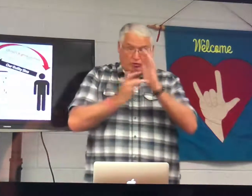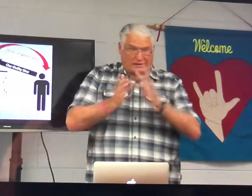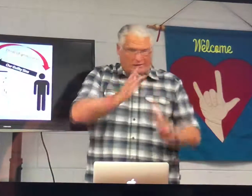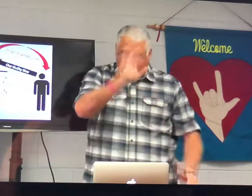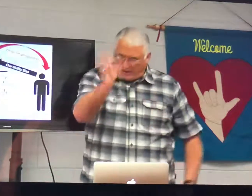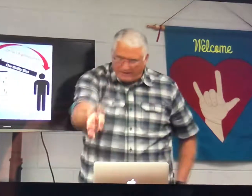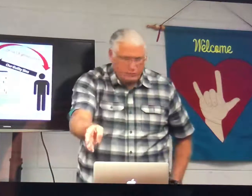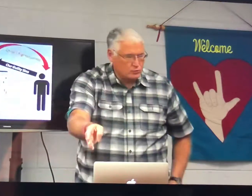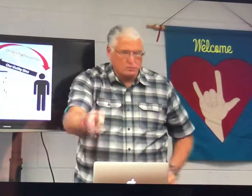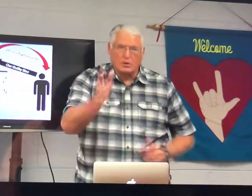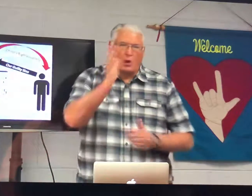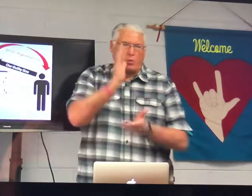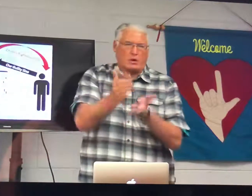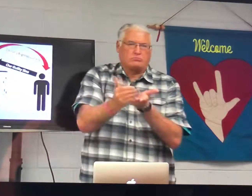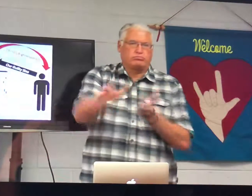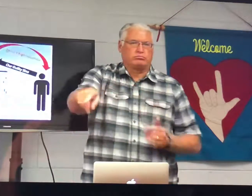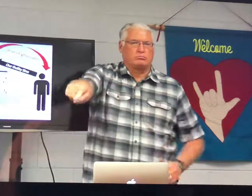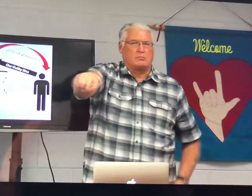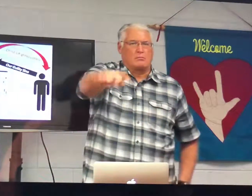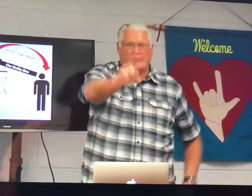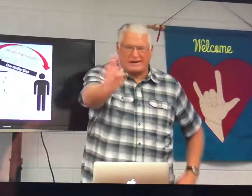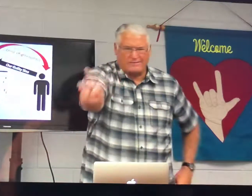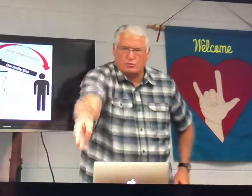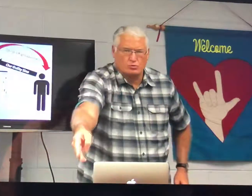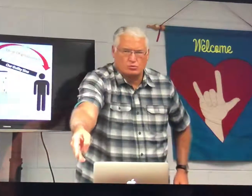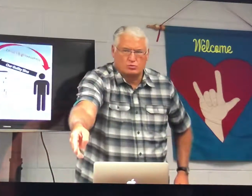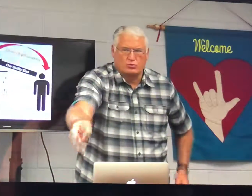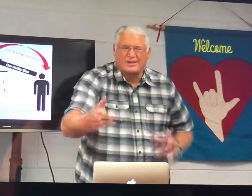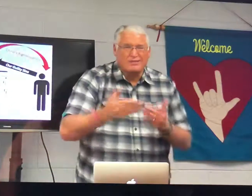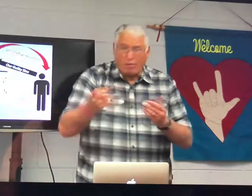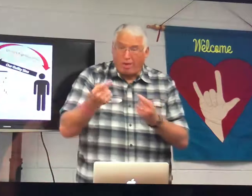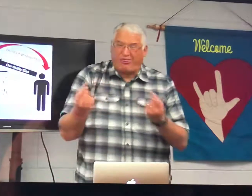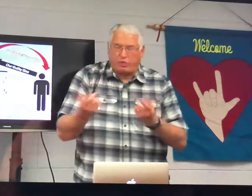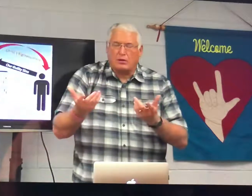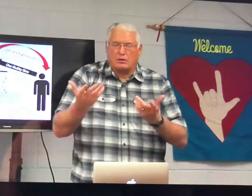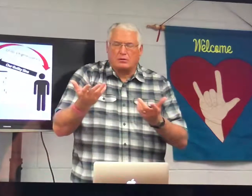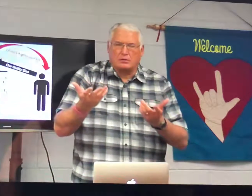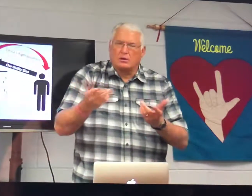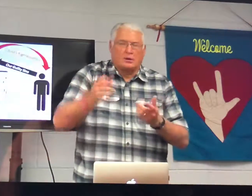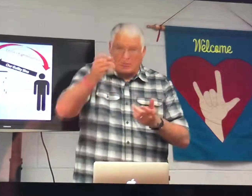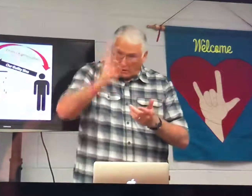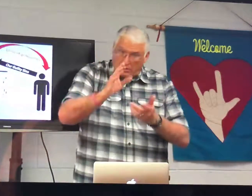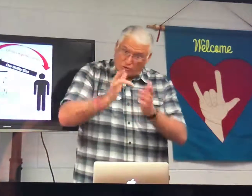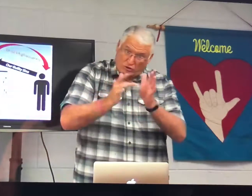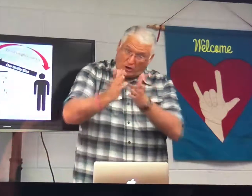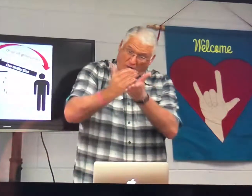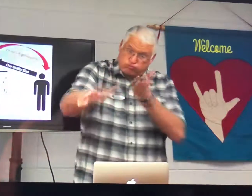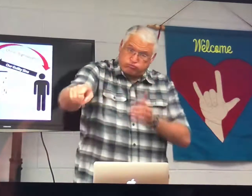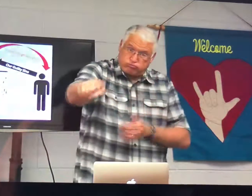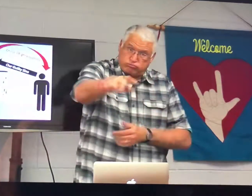right in there. There he is. Be interesting to watch him as we get to know the young